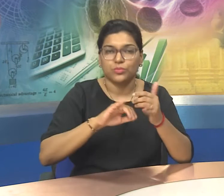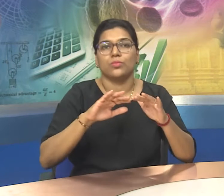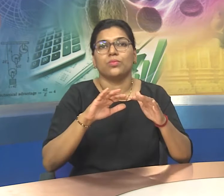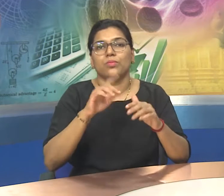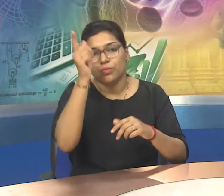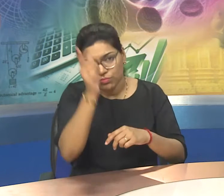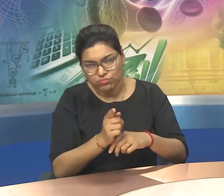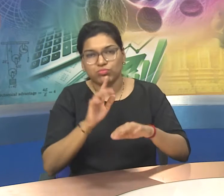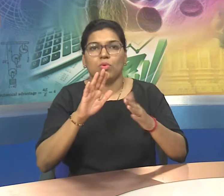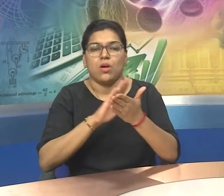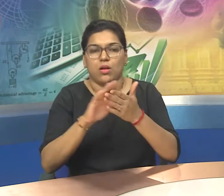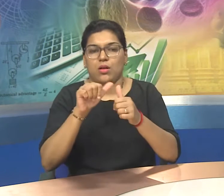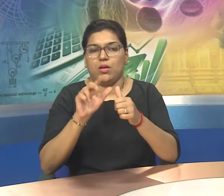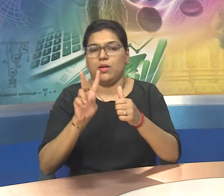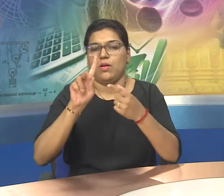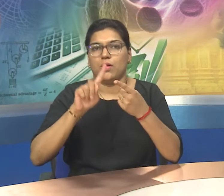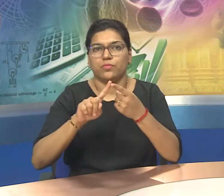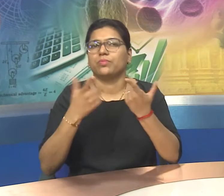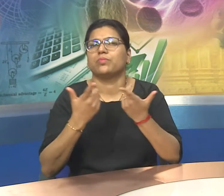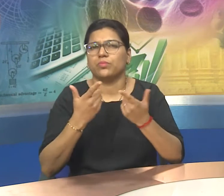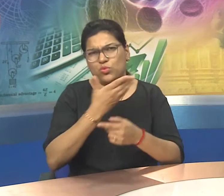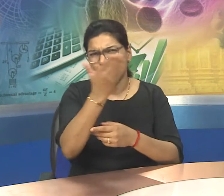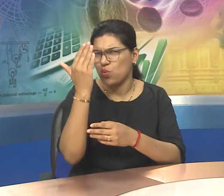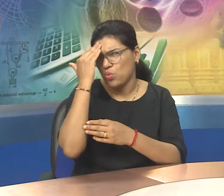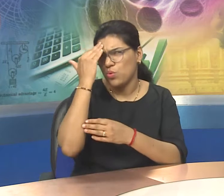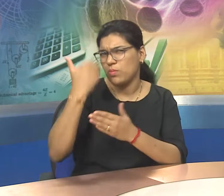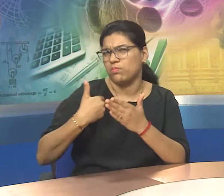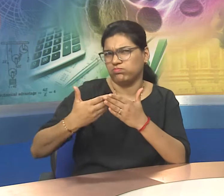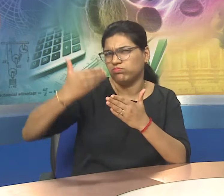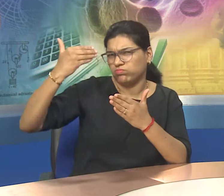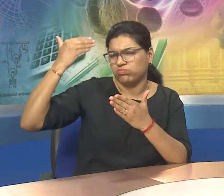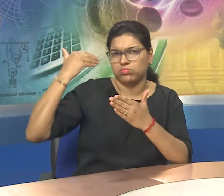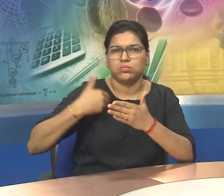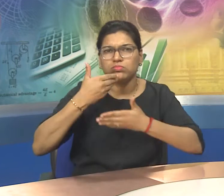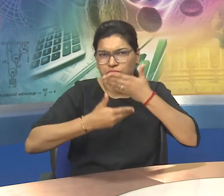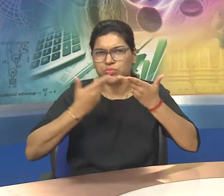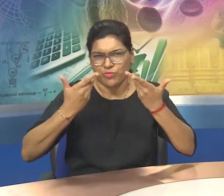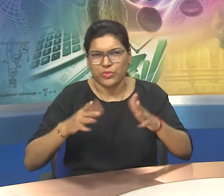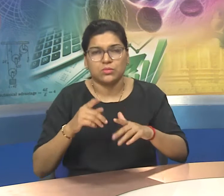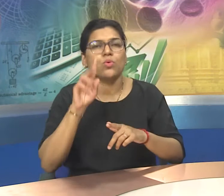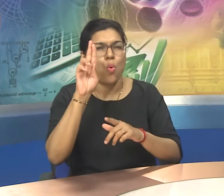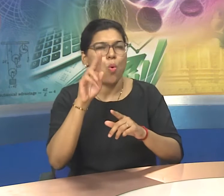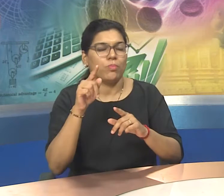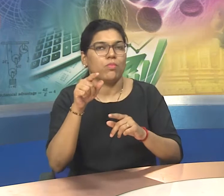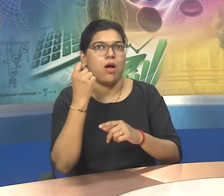The words written are has and have. You all must be aware of these two